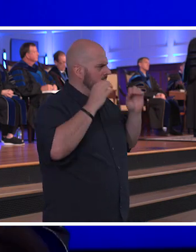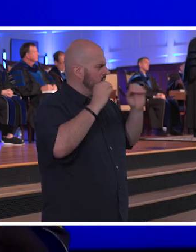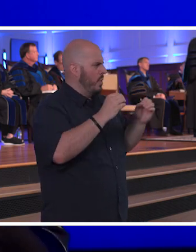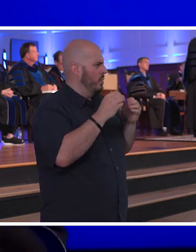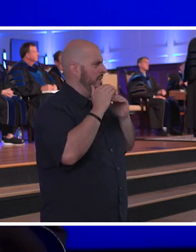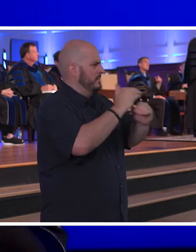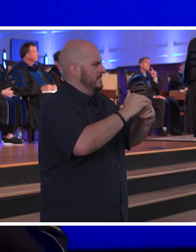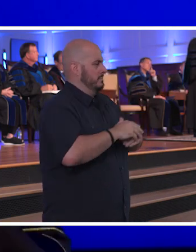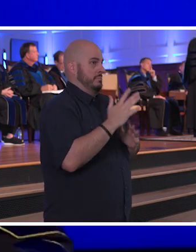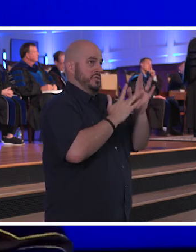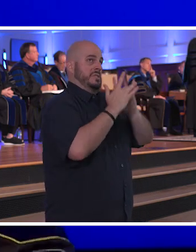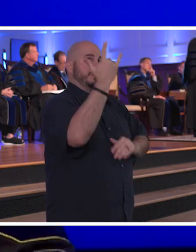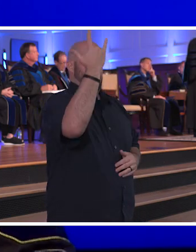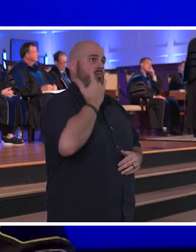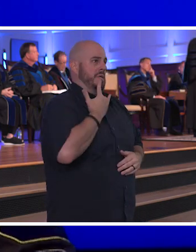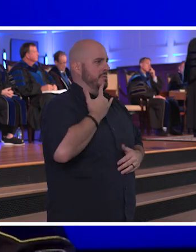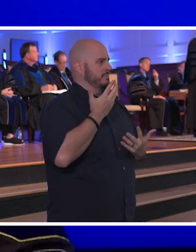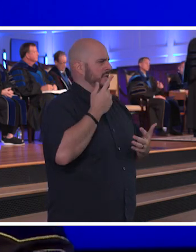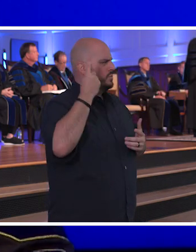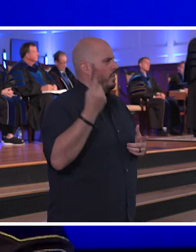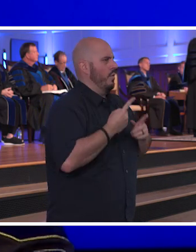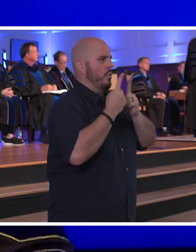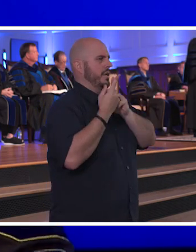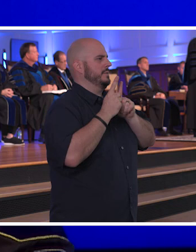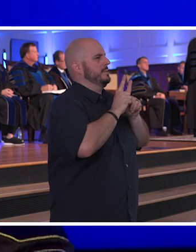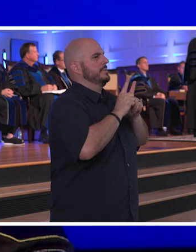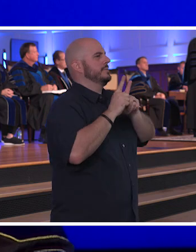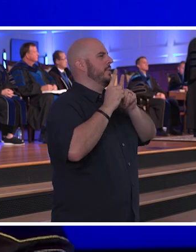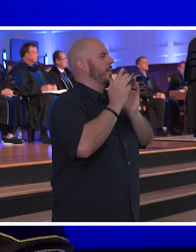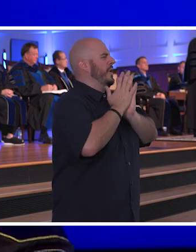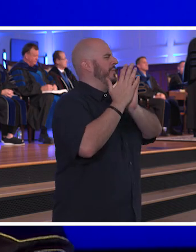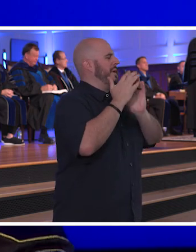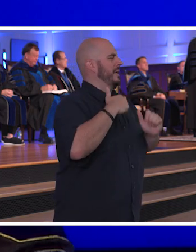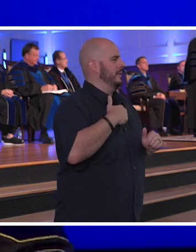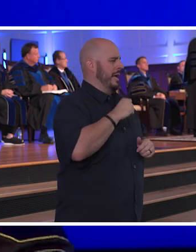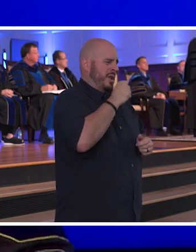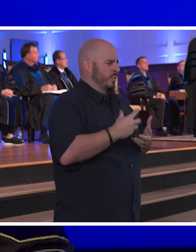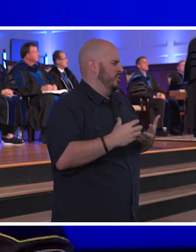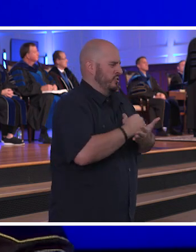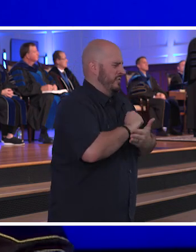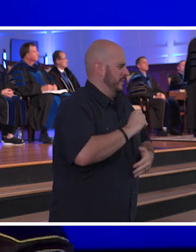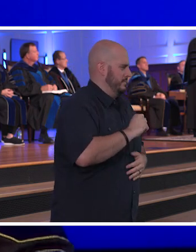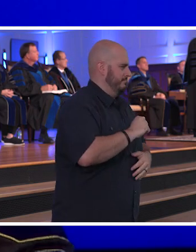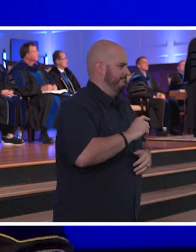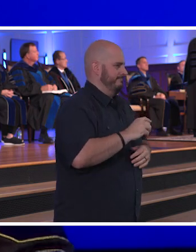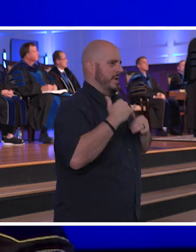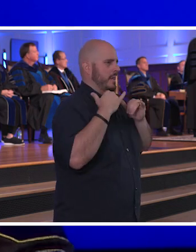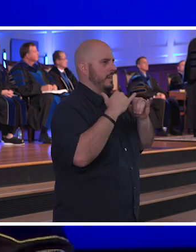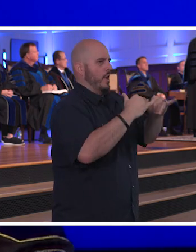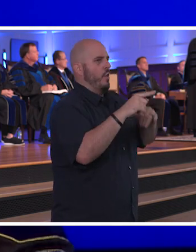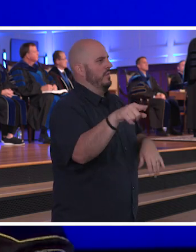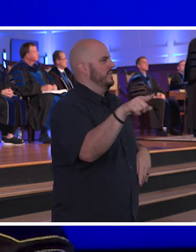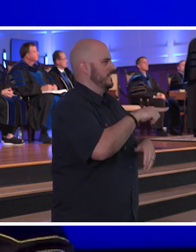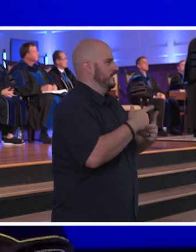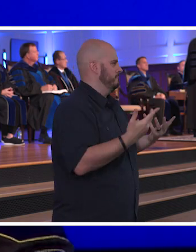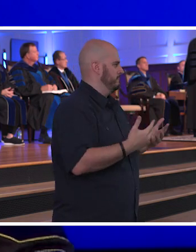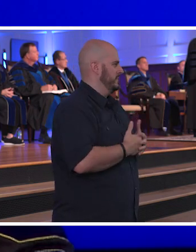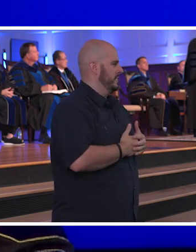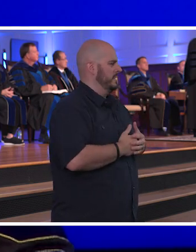me. He's always with me, totally undeserved, like all of us. Simply take the